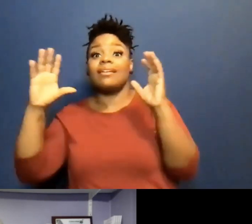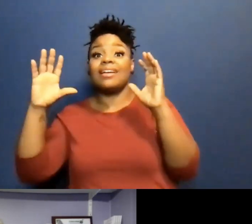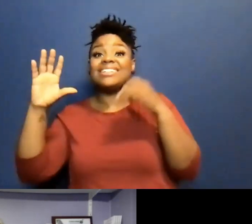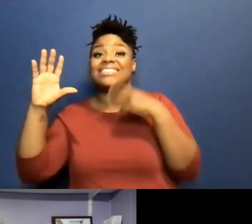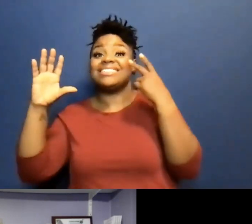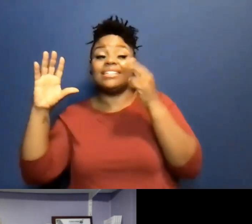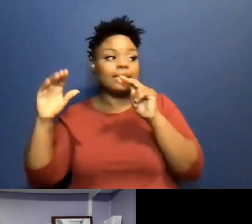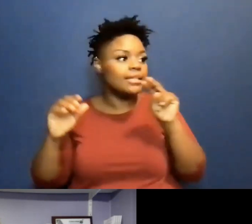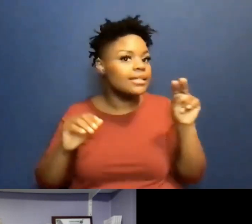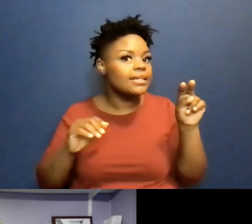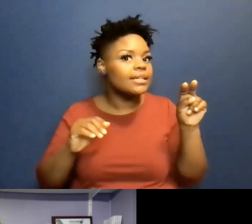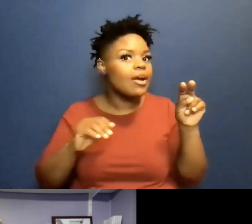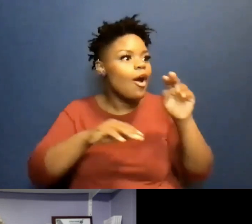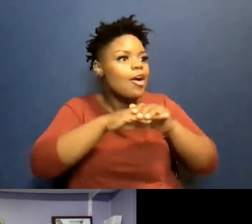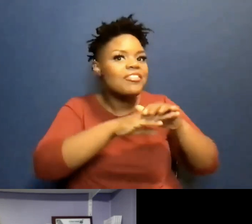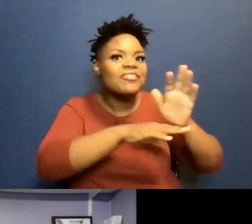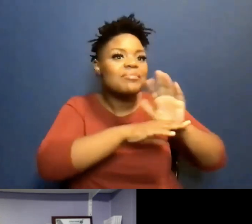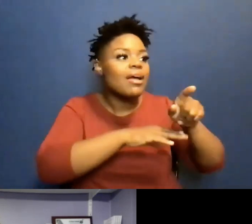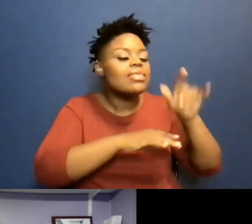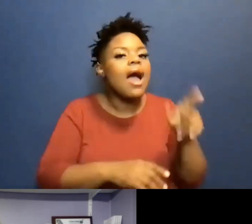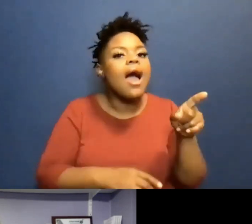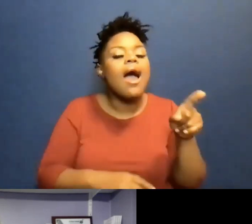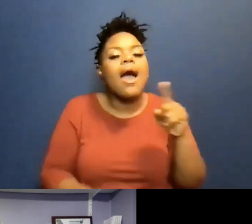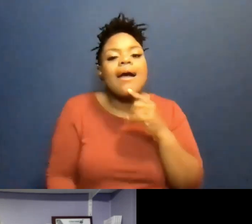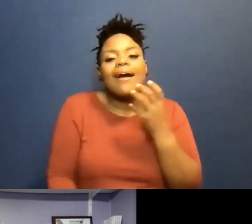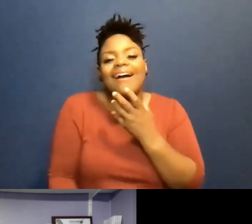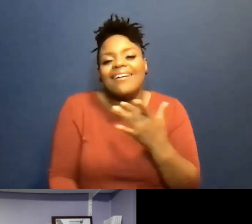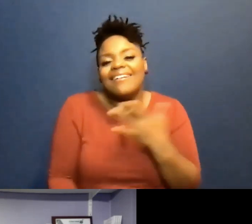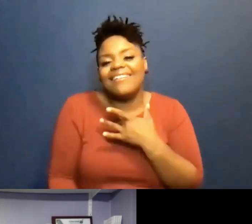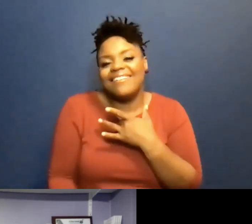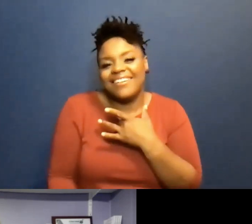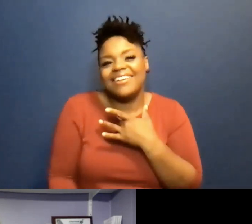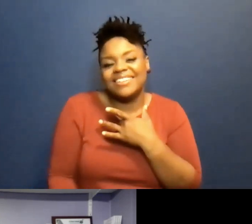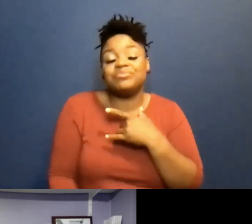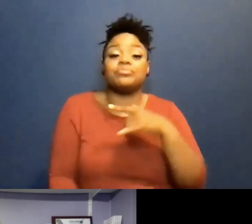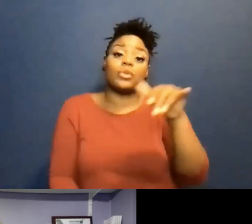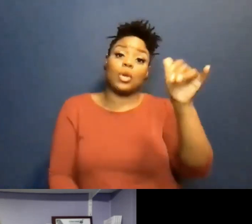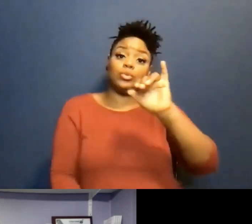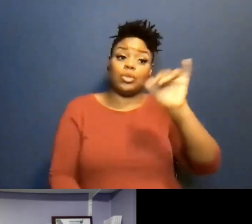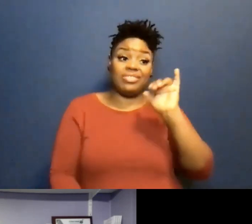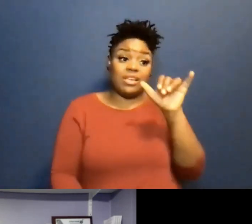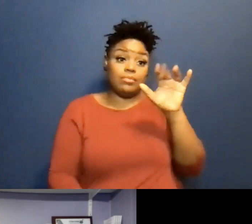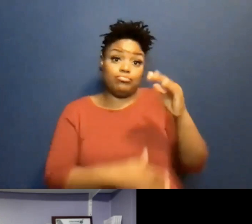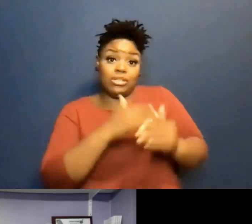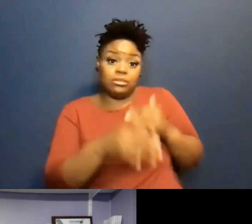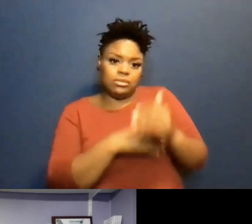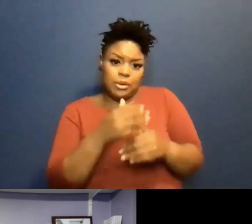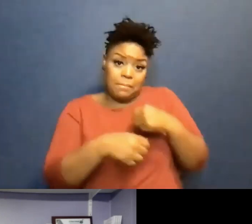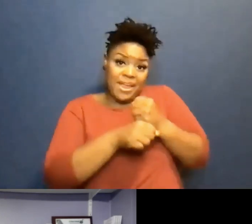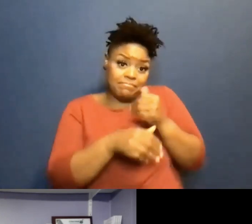But also, as part of making that image, we had 2 trained starlings who